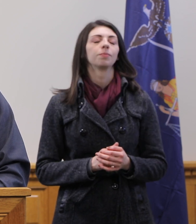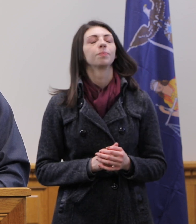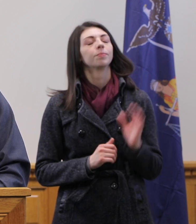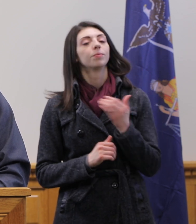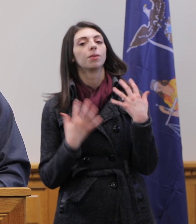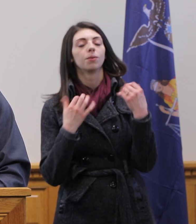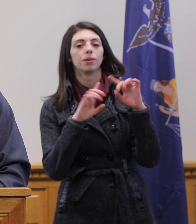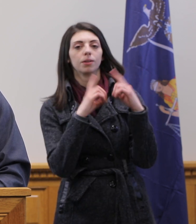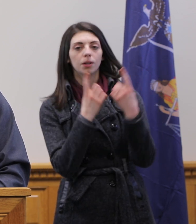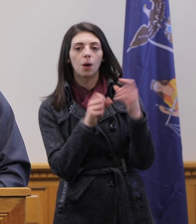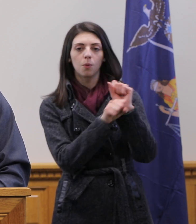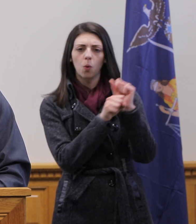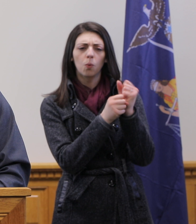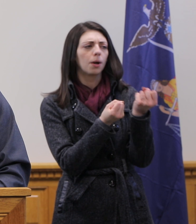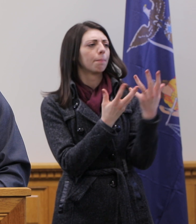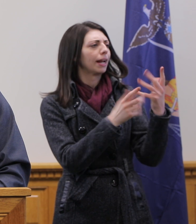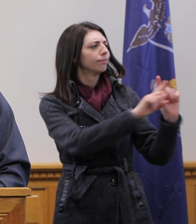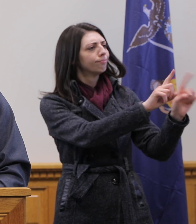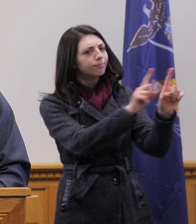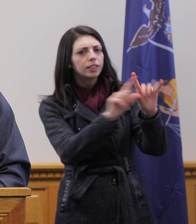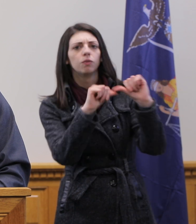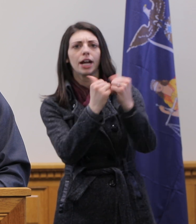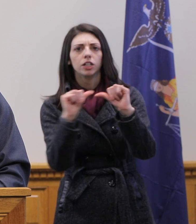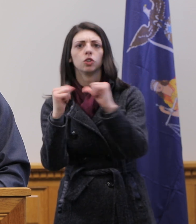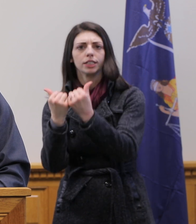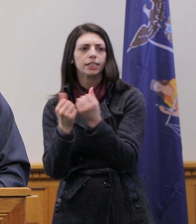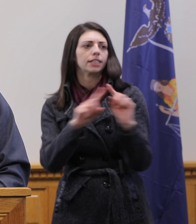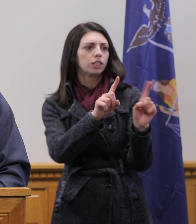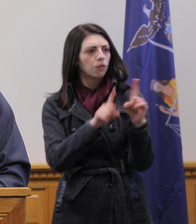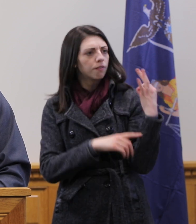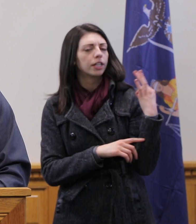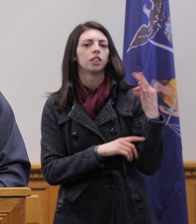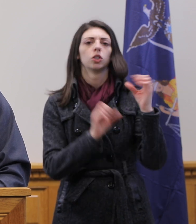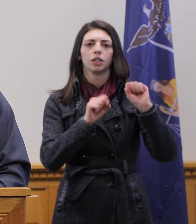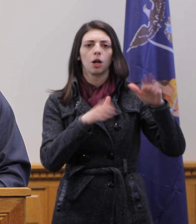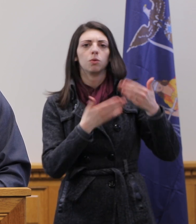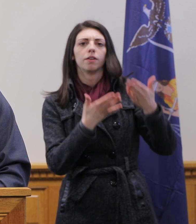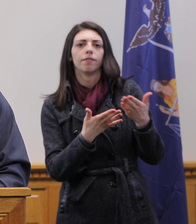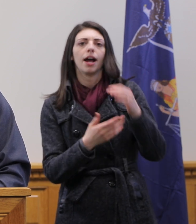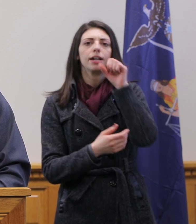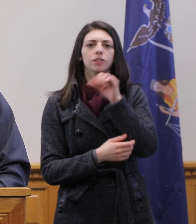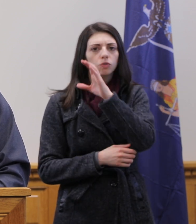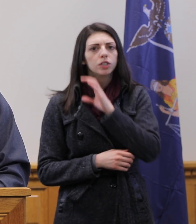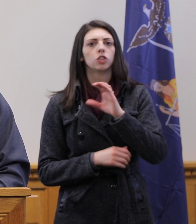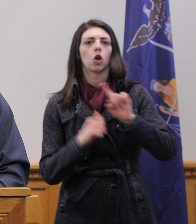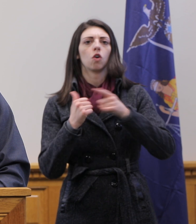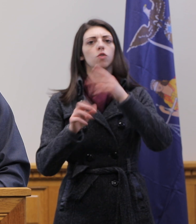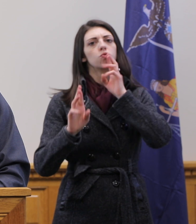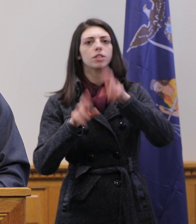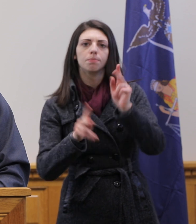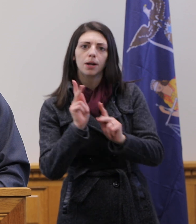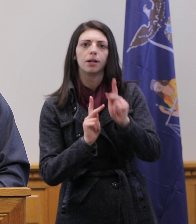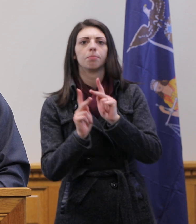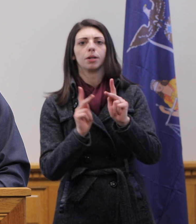Our health department is working with many community agencies and volunteers to get senior citizens, first responders, and frontline workers